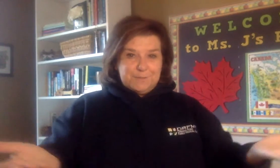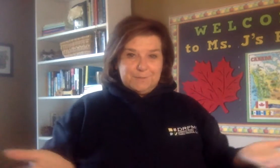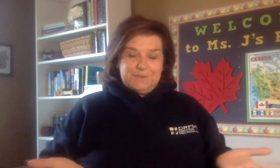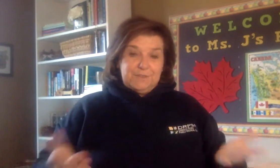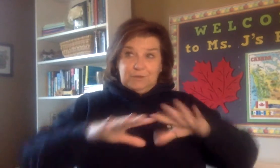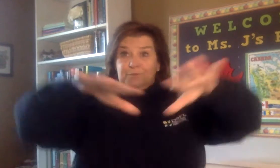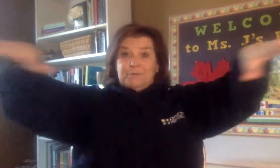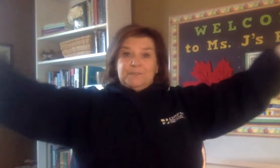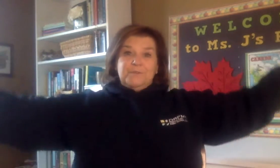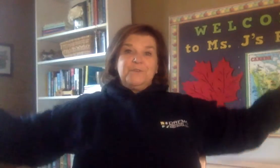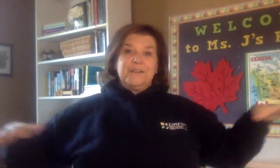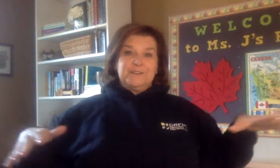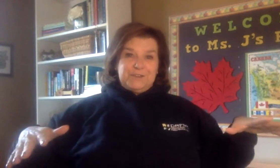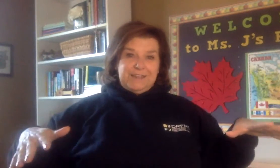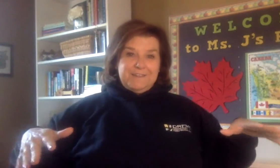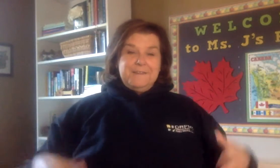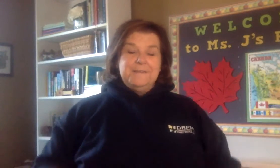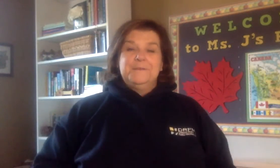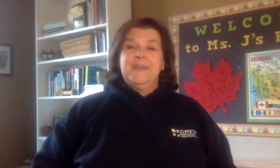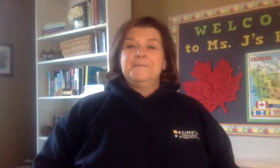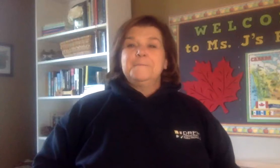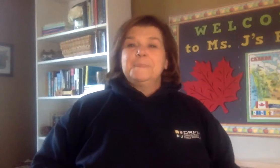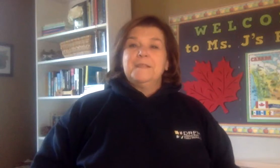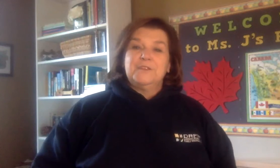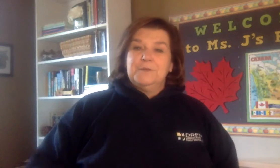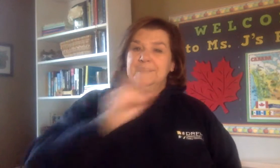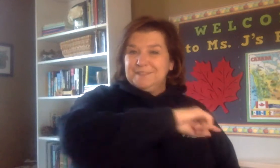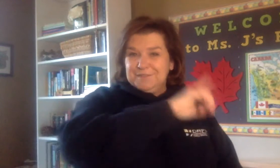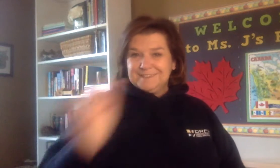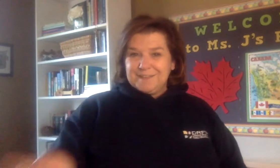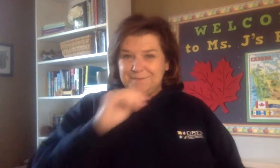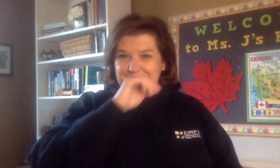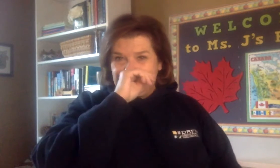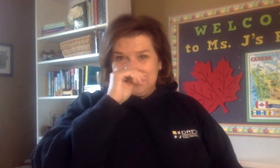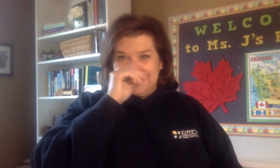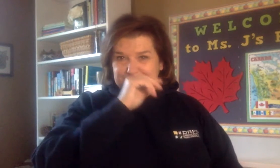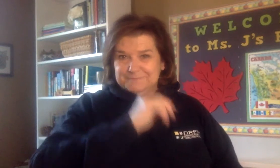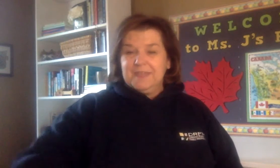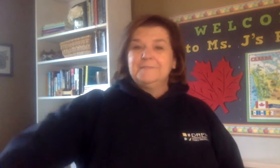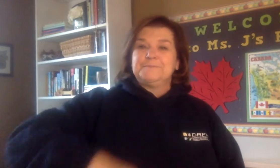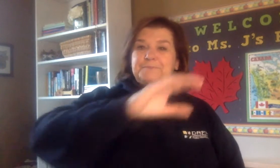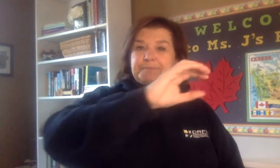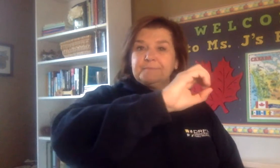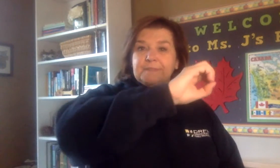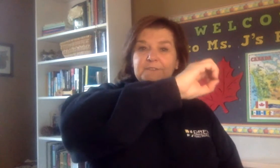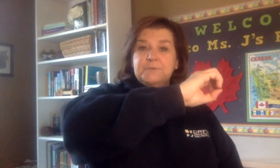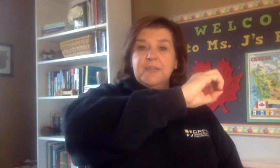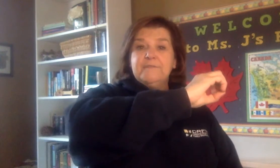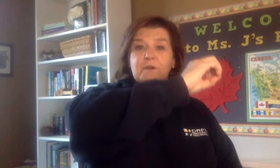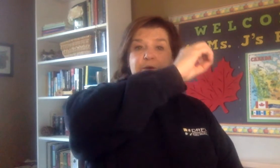to the group, to the whole country. Okay. So let's see if we can take it from the very beginning. Okay. So we have